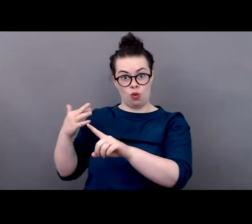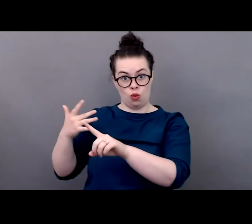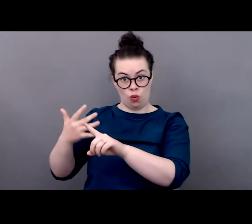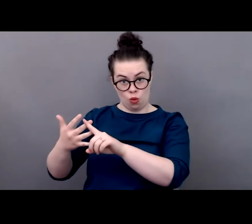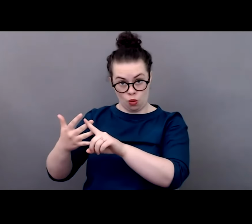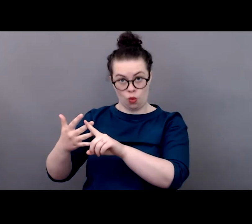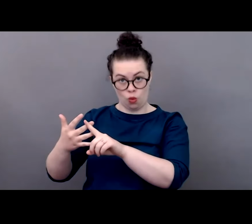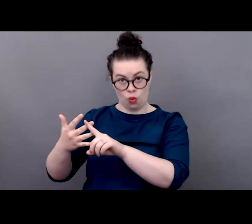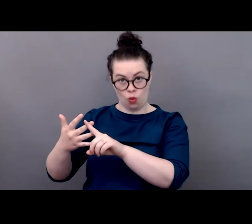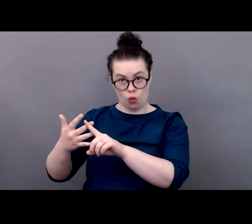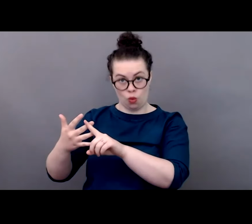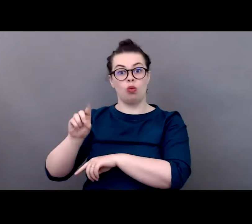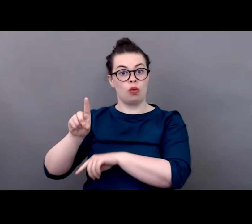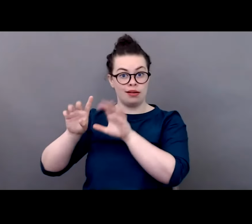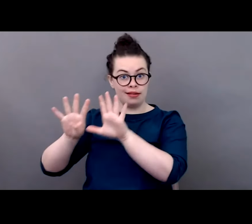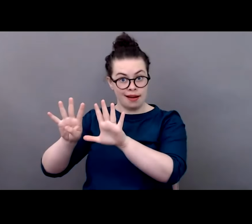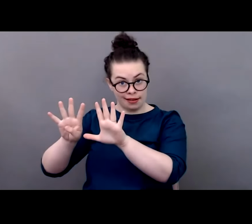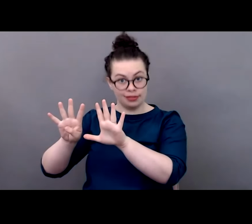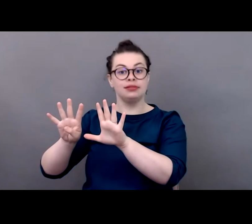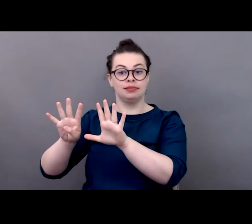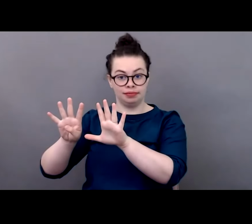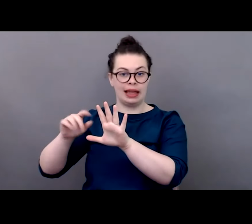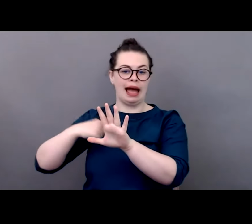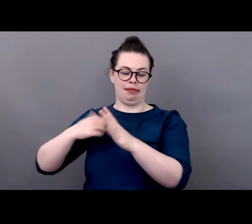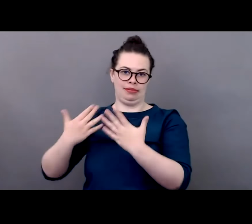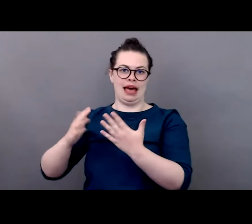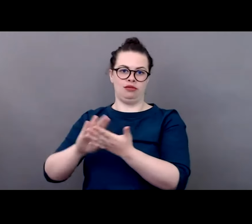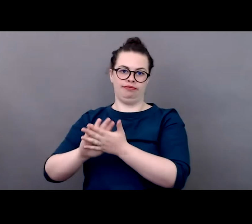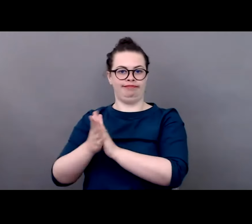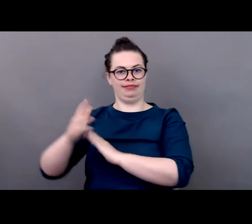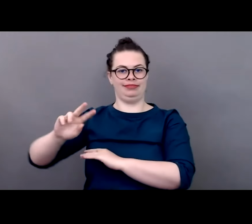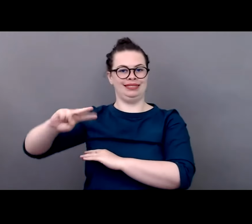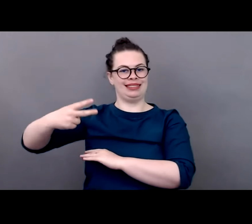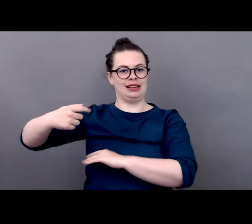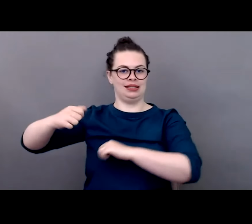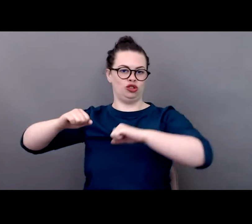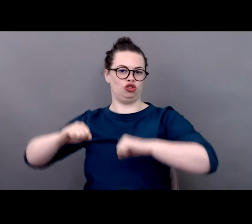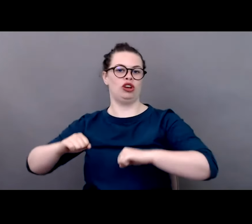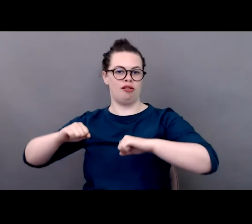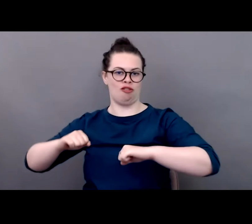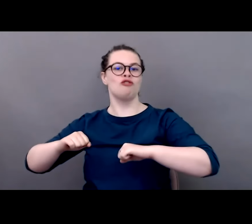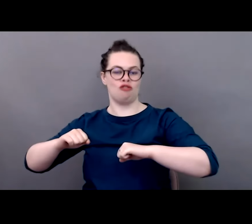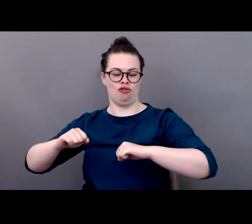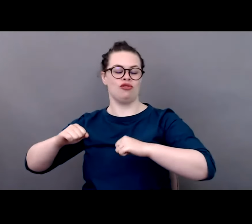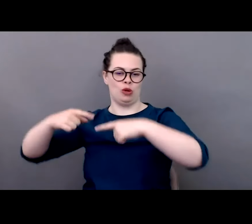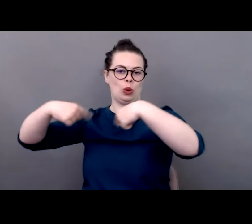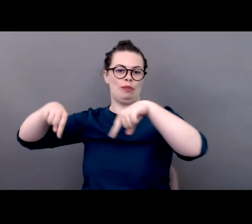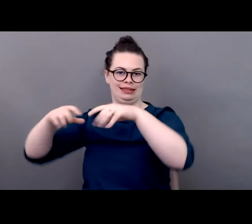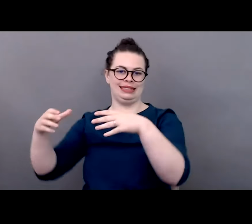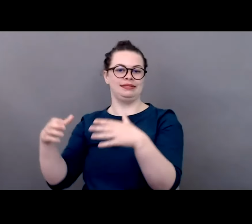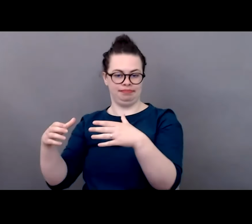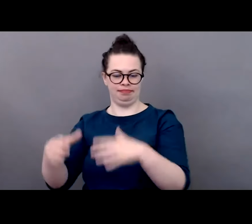2018 as I'm a vice chair of the committee. And like my fellows of the